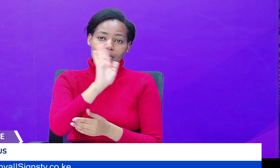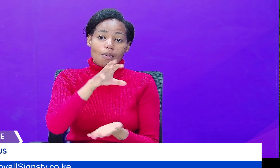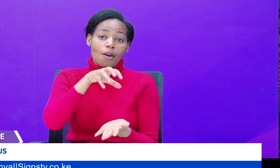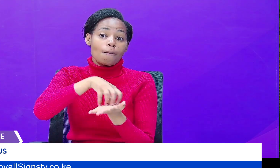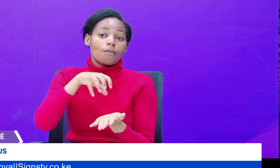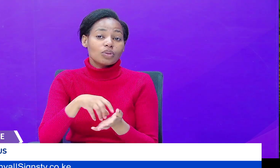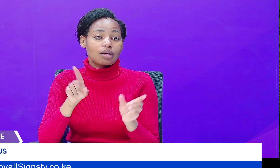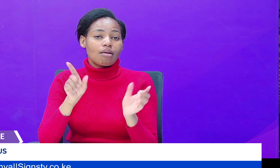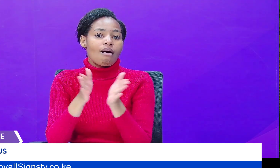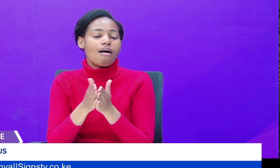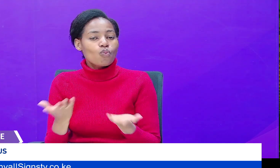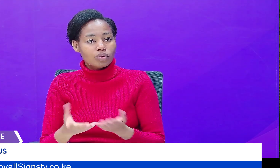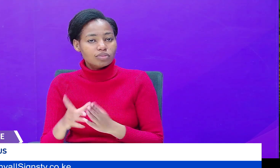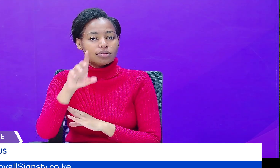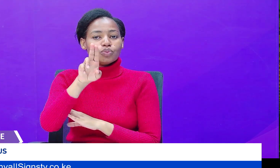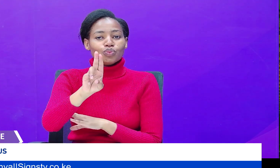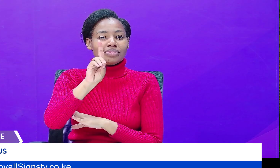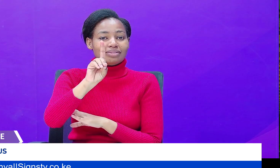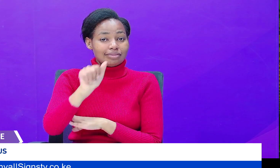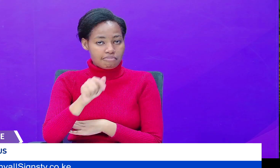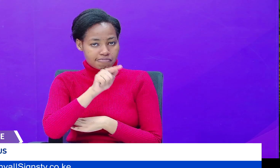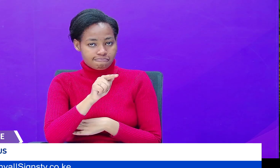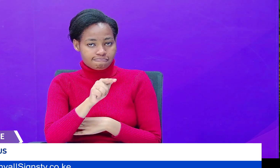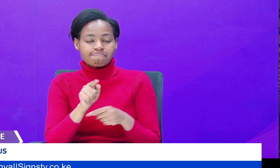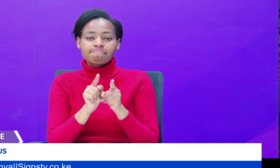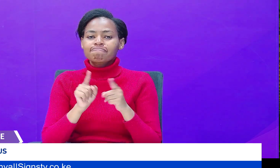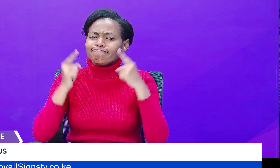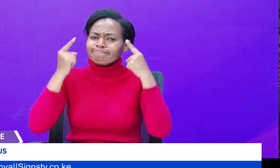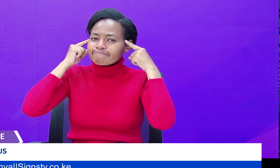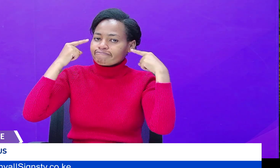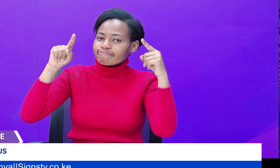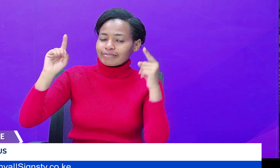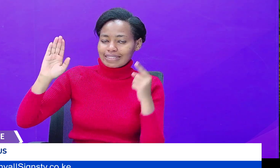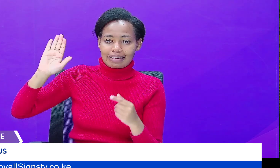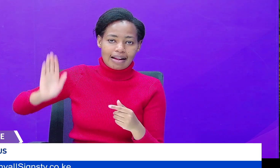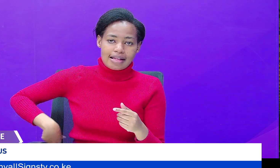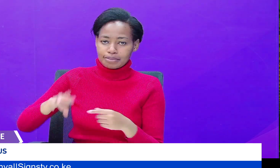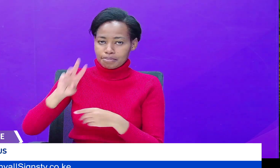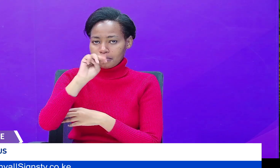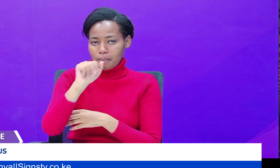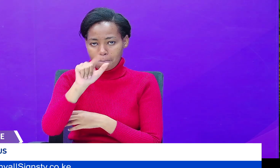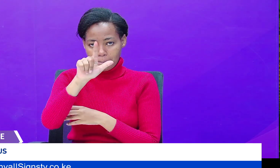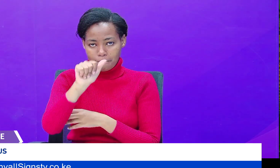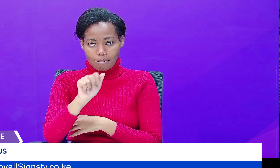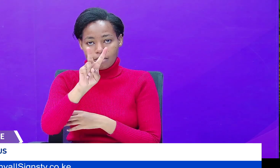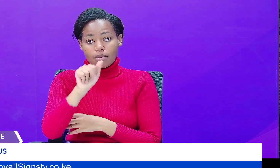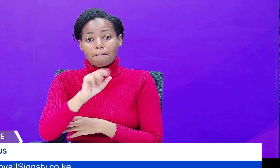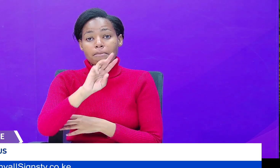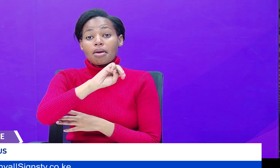Ndakwa's victory now positions him as the UDA flag bearer in the race to succeed the late Malava Member